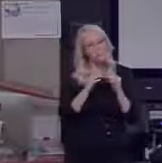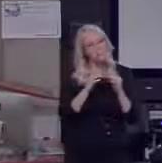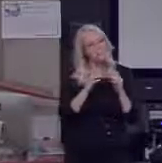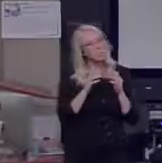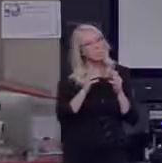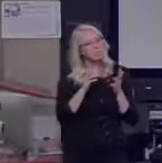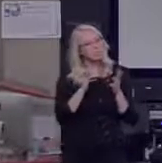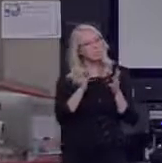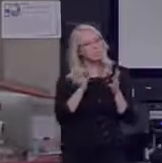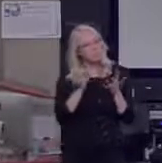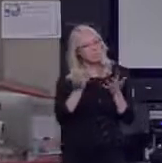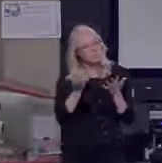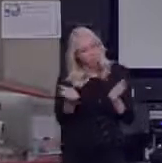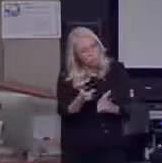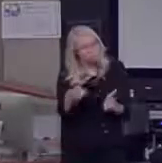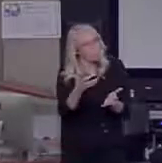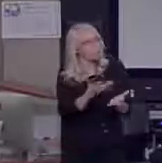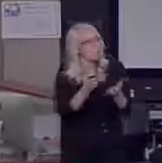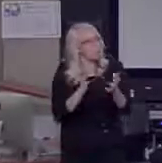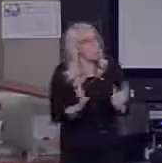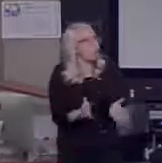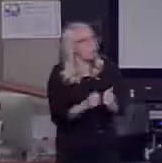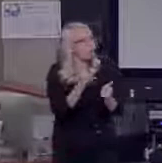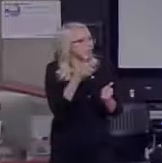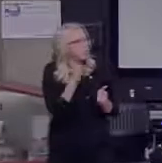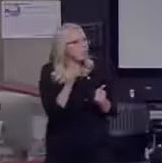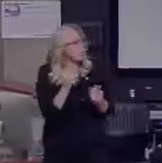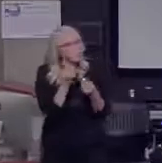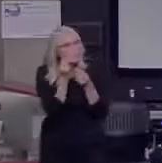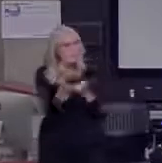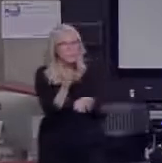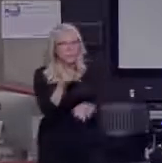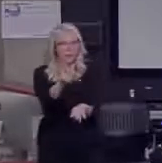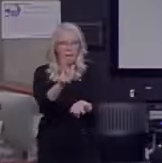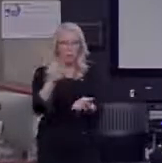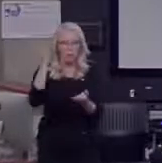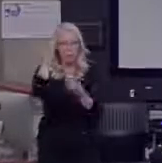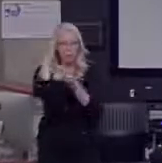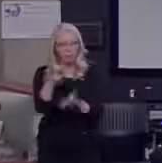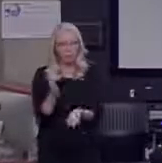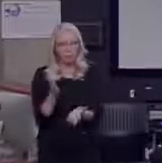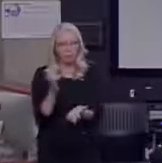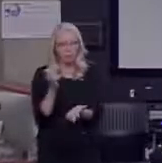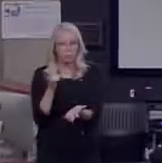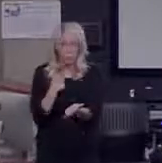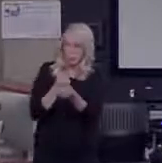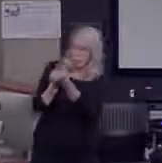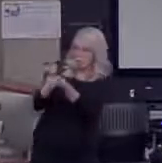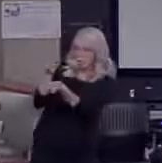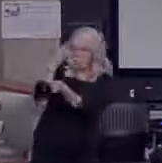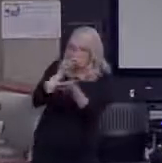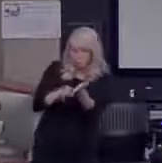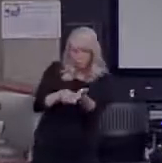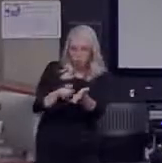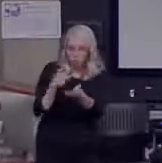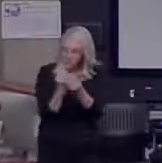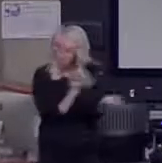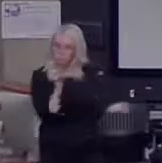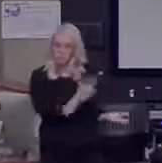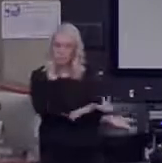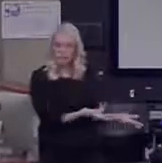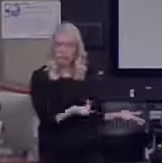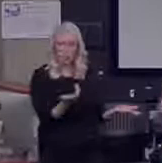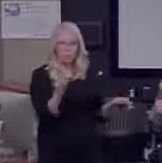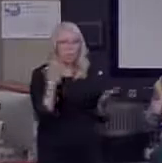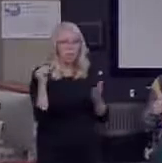to the press, wanting to give back, given that they're supported to do this research. So we want to